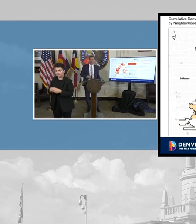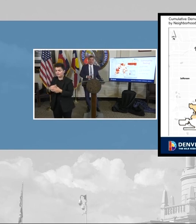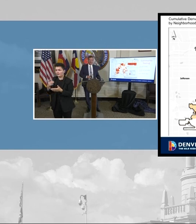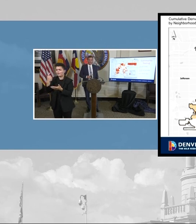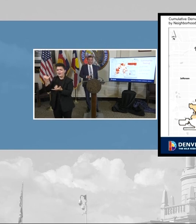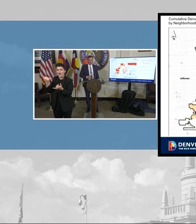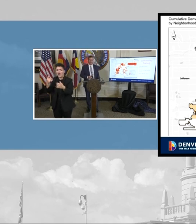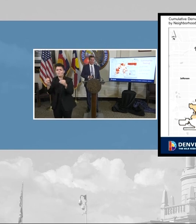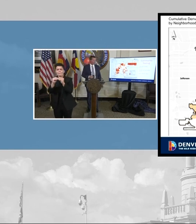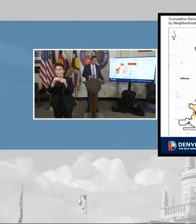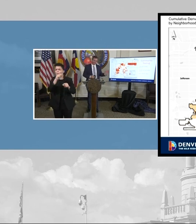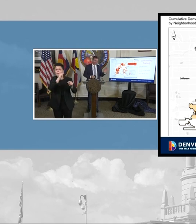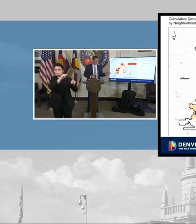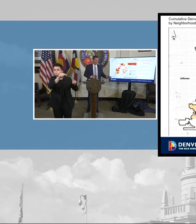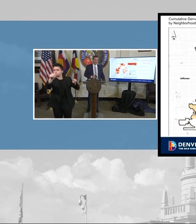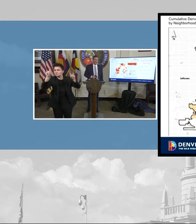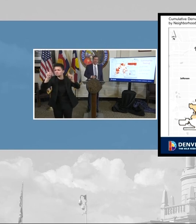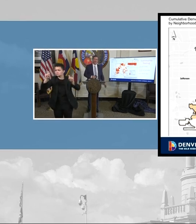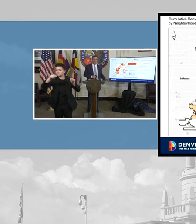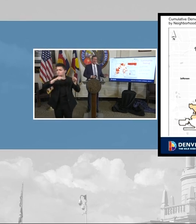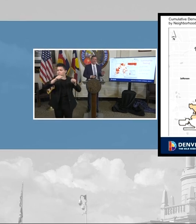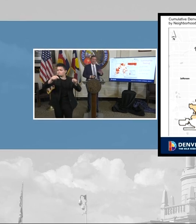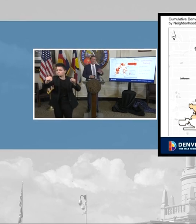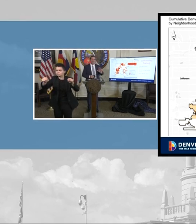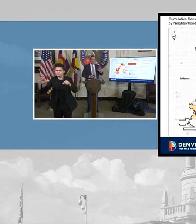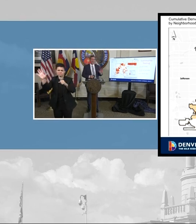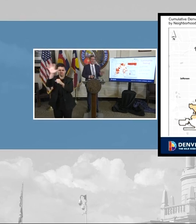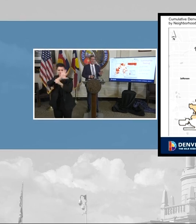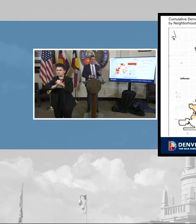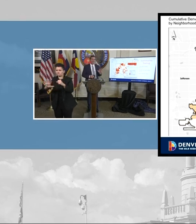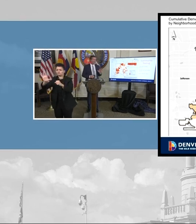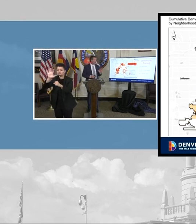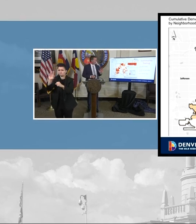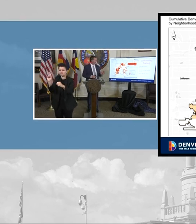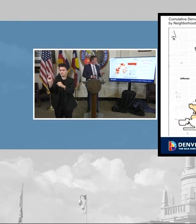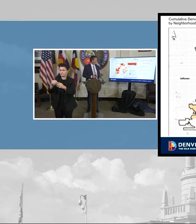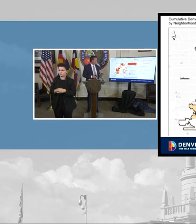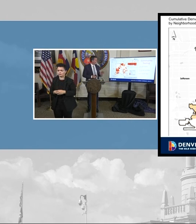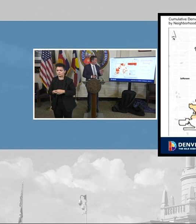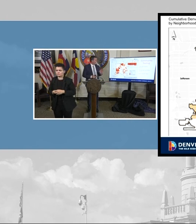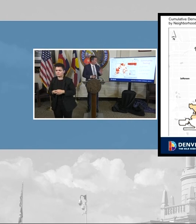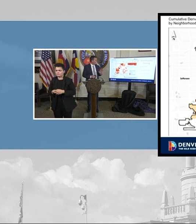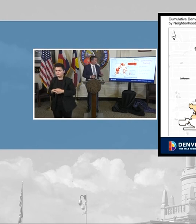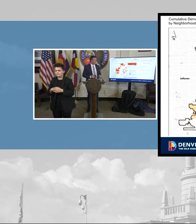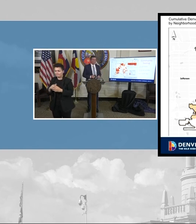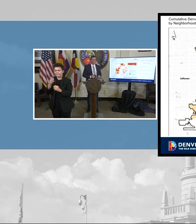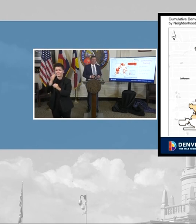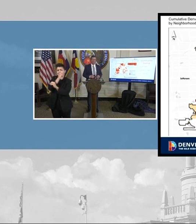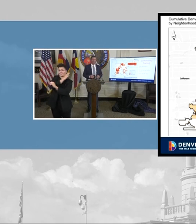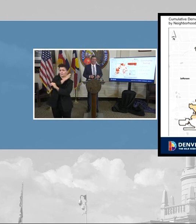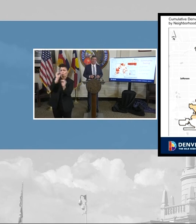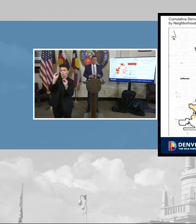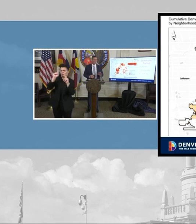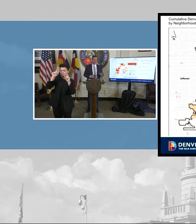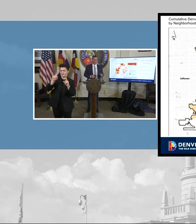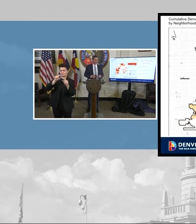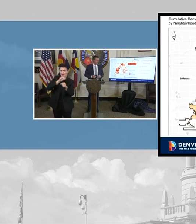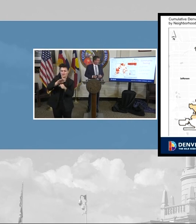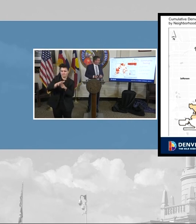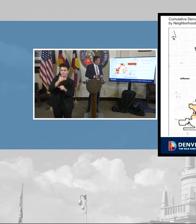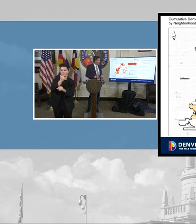on underserved communities. And we're gonna continue to do that. That has been a focus from the beginning. Persons experiencing homelessness